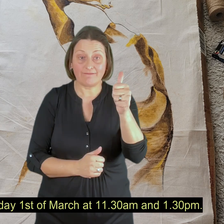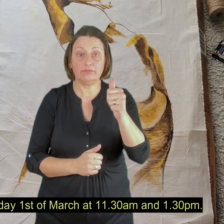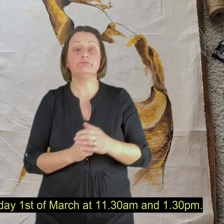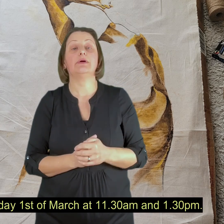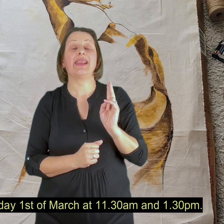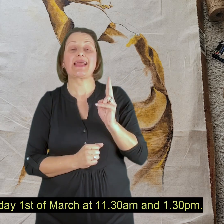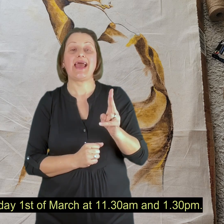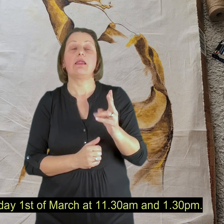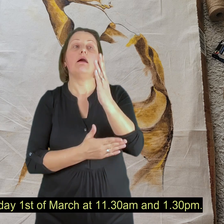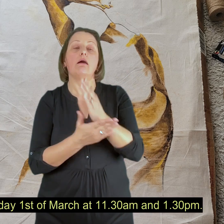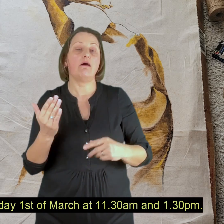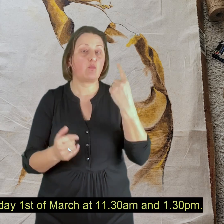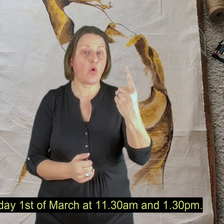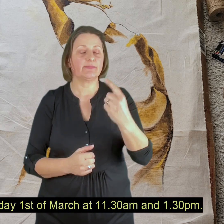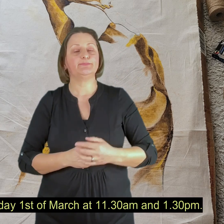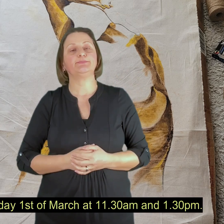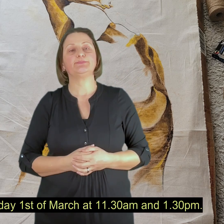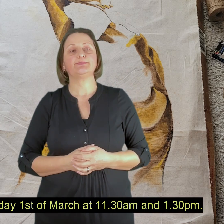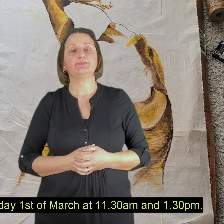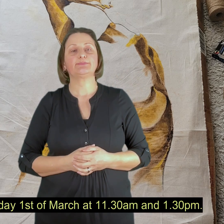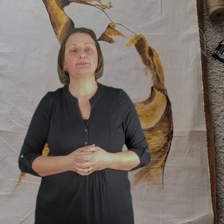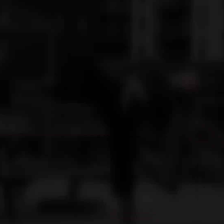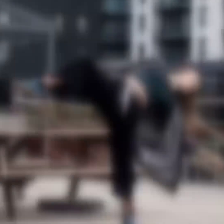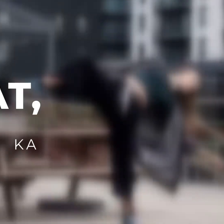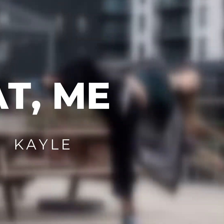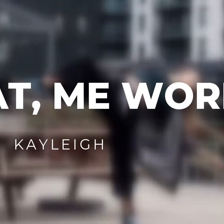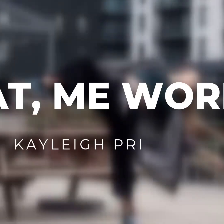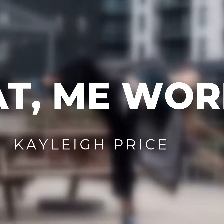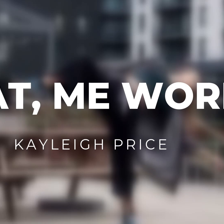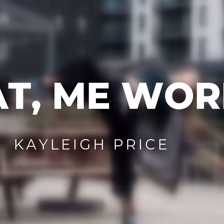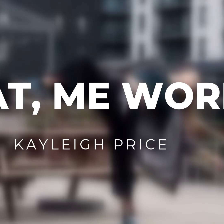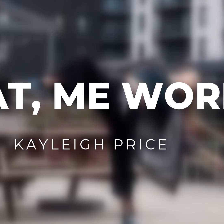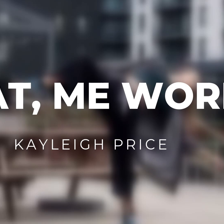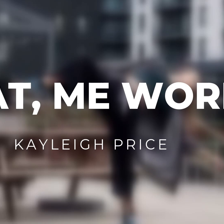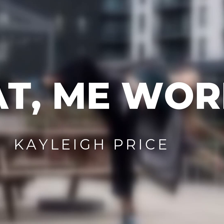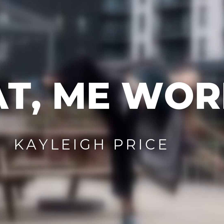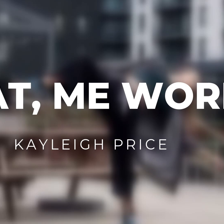of March at 11:30 a.m, and 1:30 p.m.